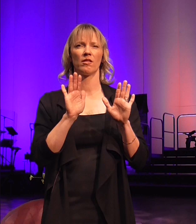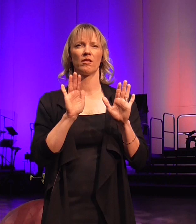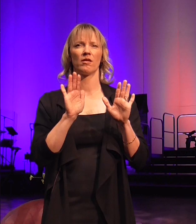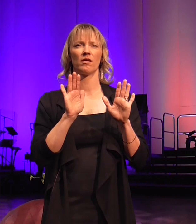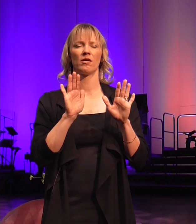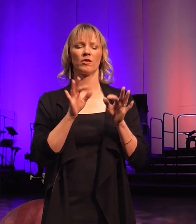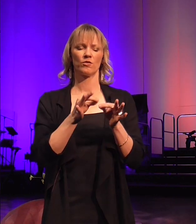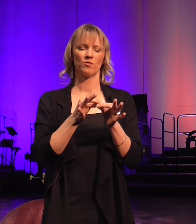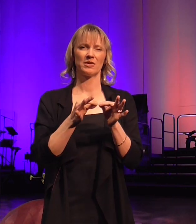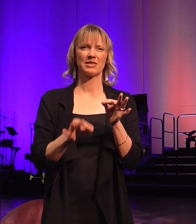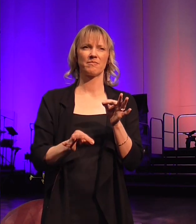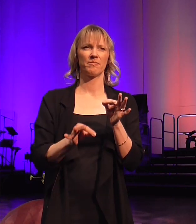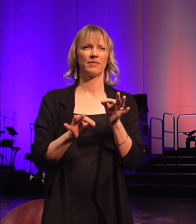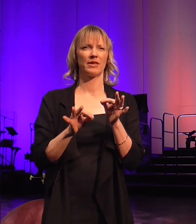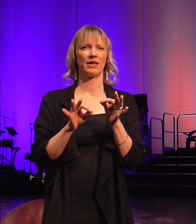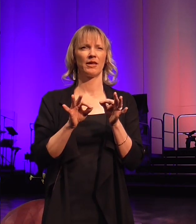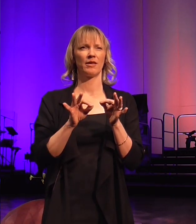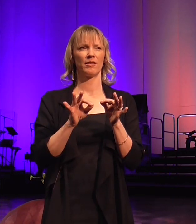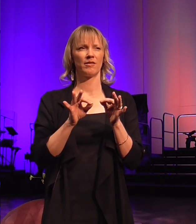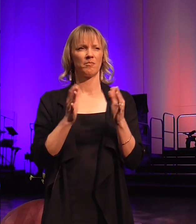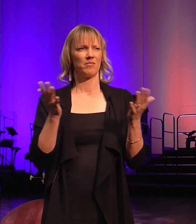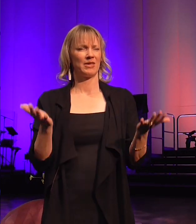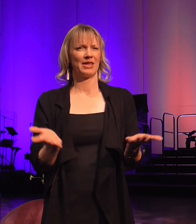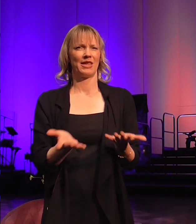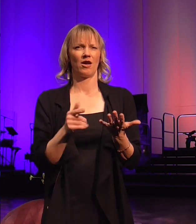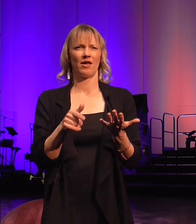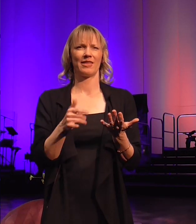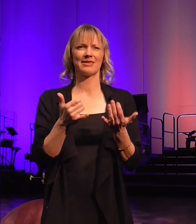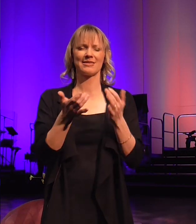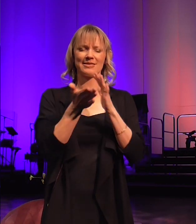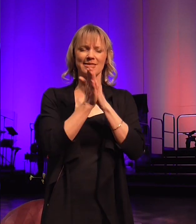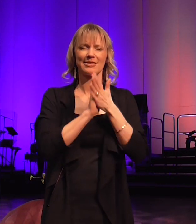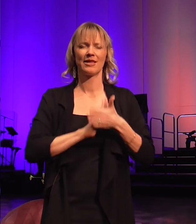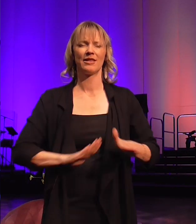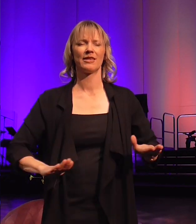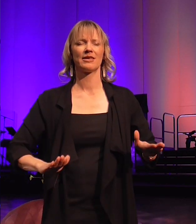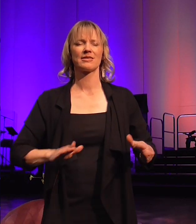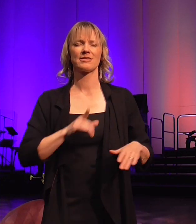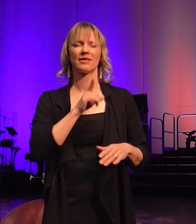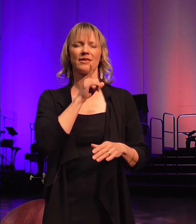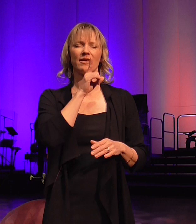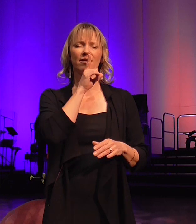to simply be in this stillness and this silence,